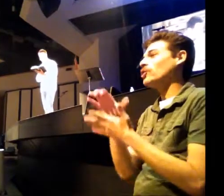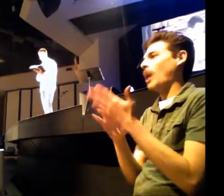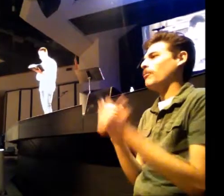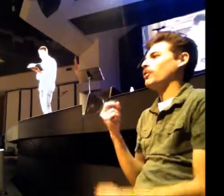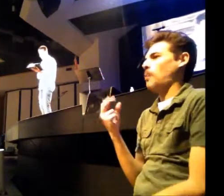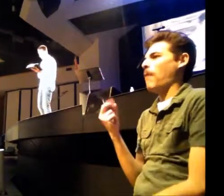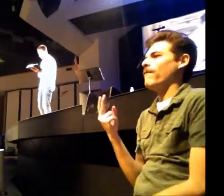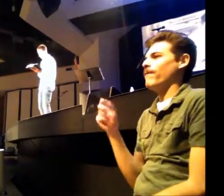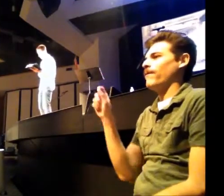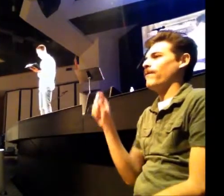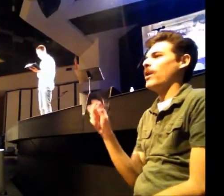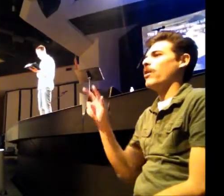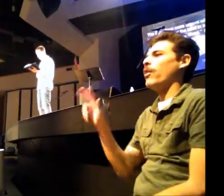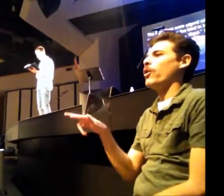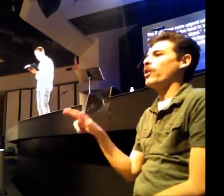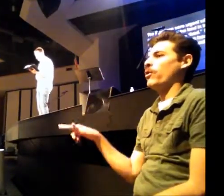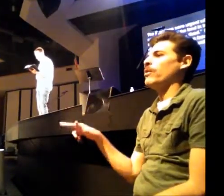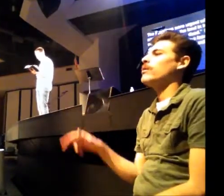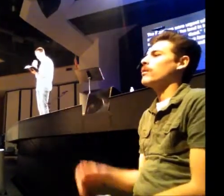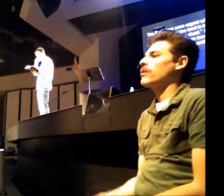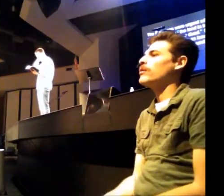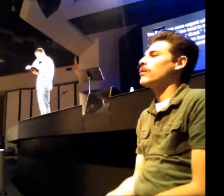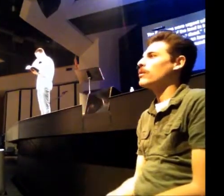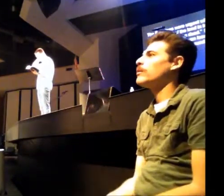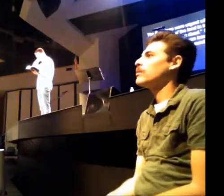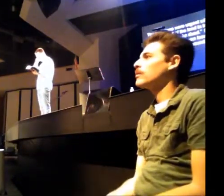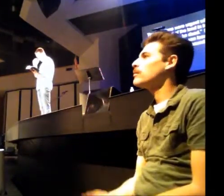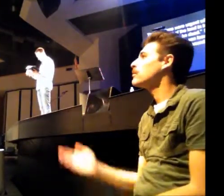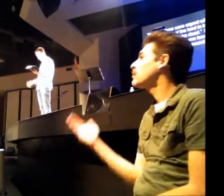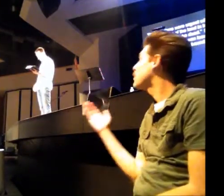The Egyptians were urgent with the people to send them out of the land